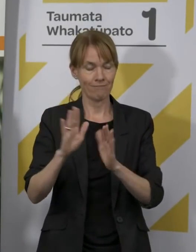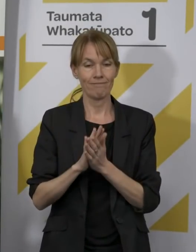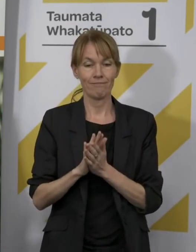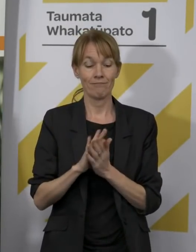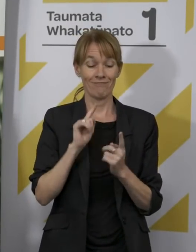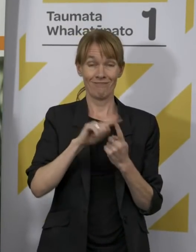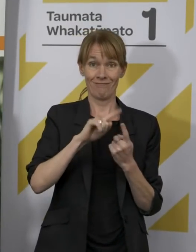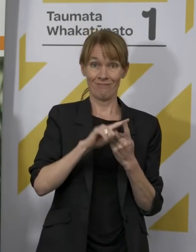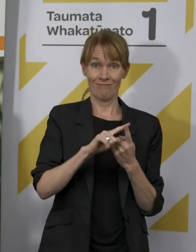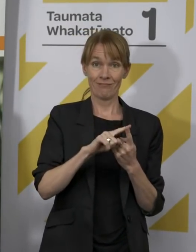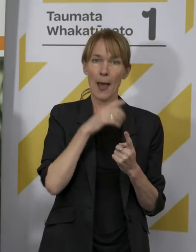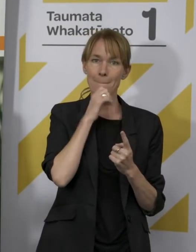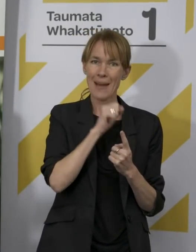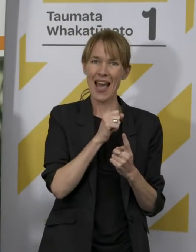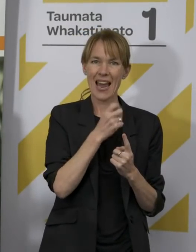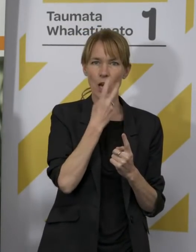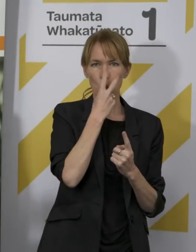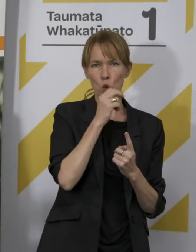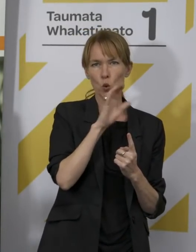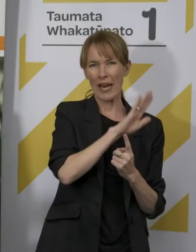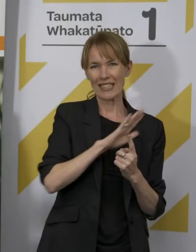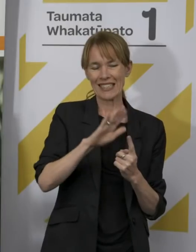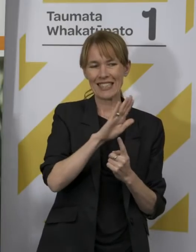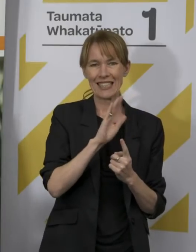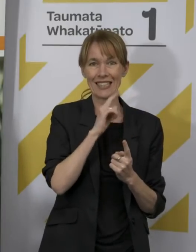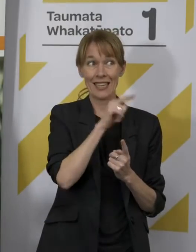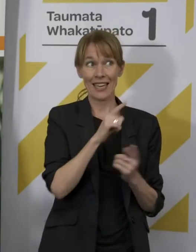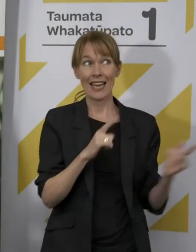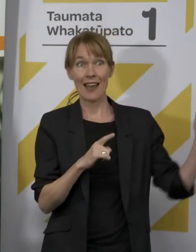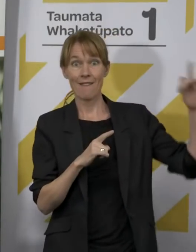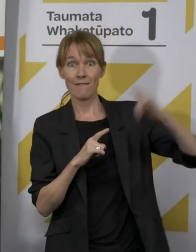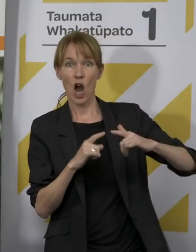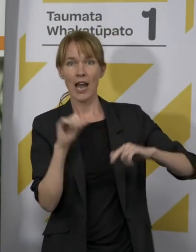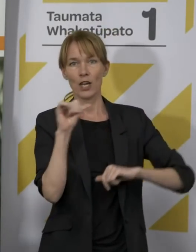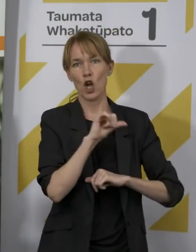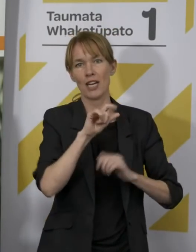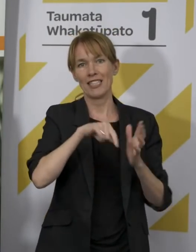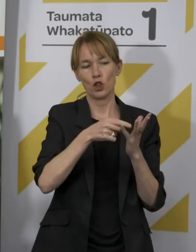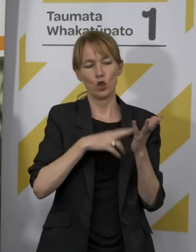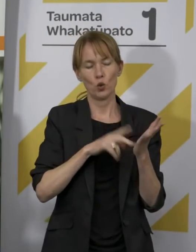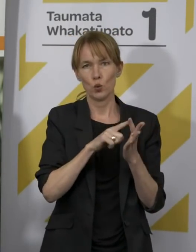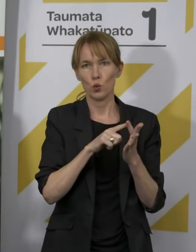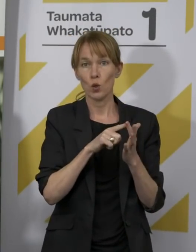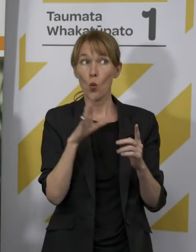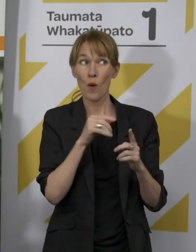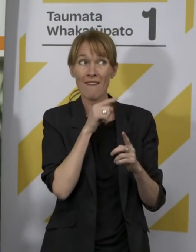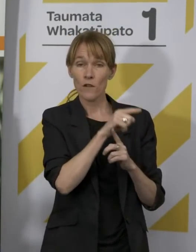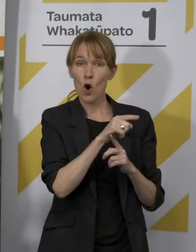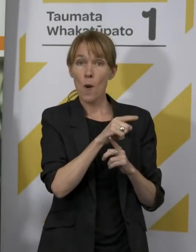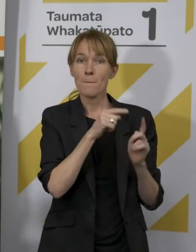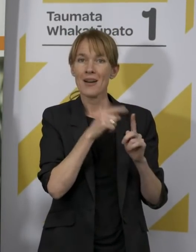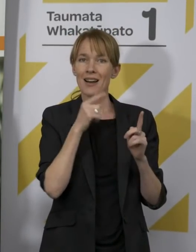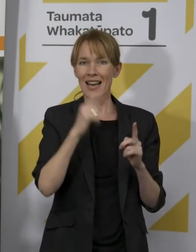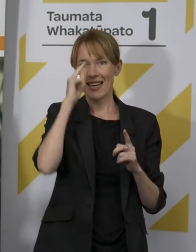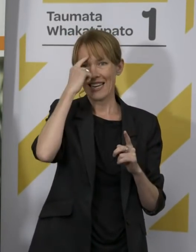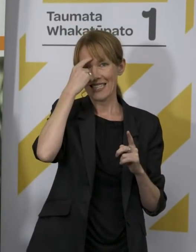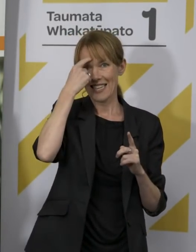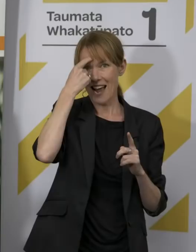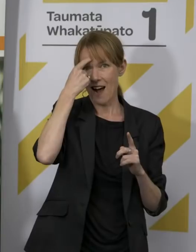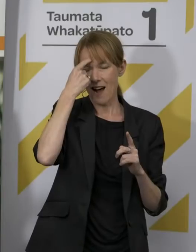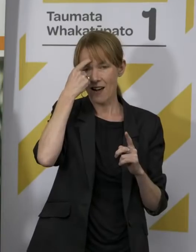in New Zealand on 19 June. He flew in from India on Air India flight